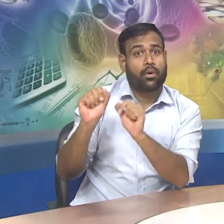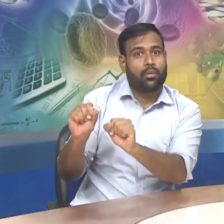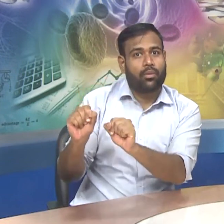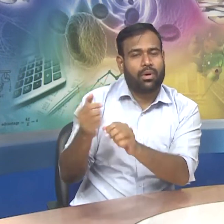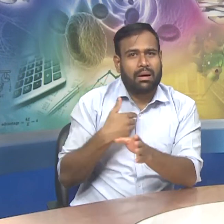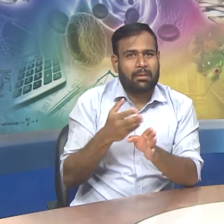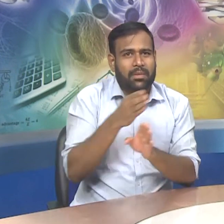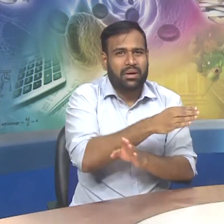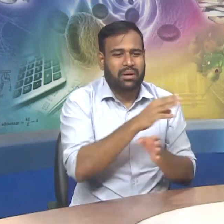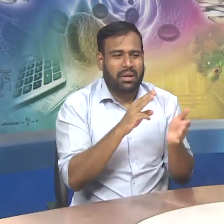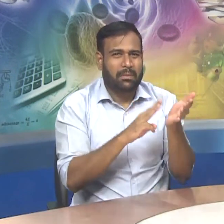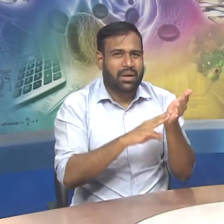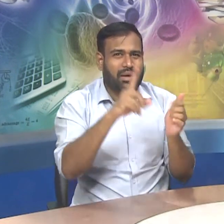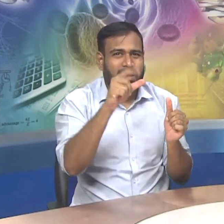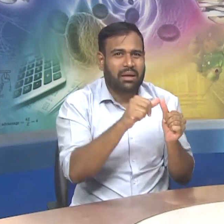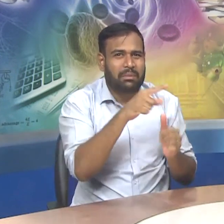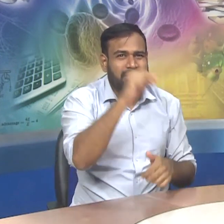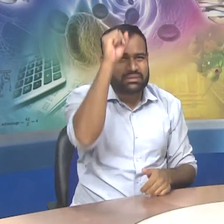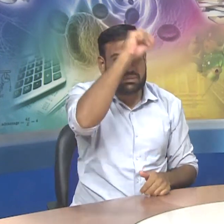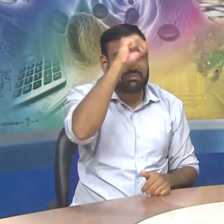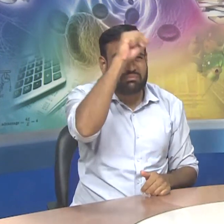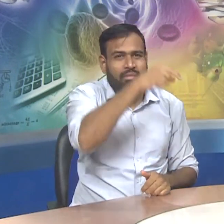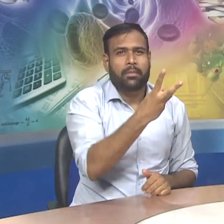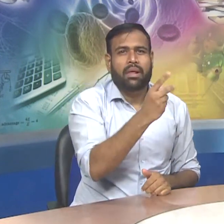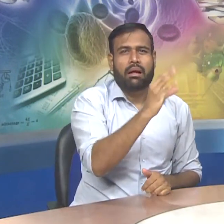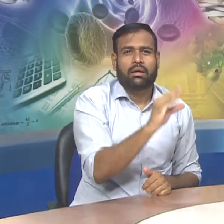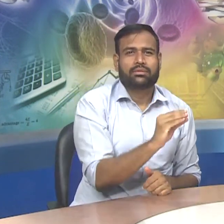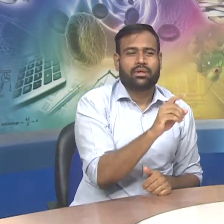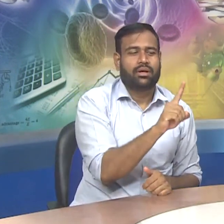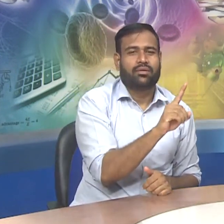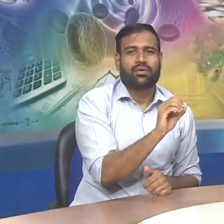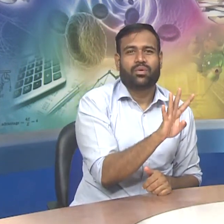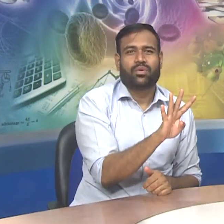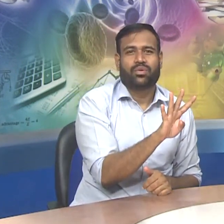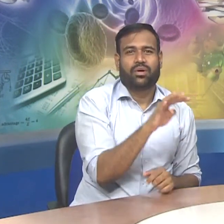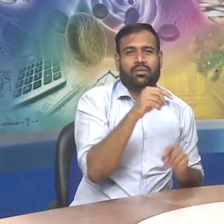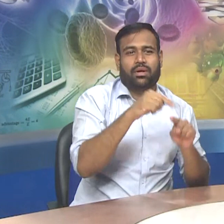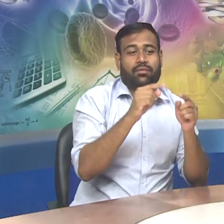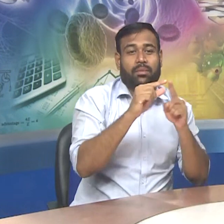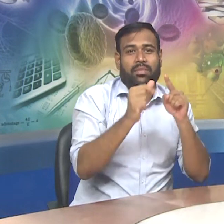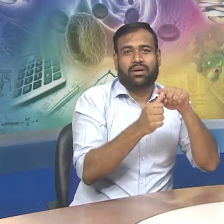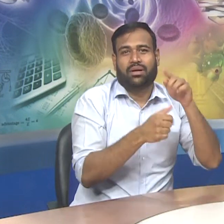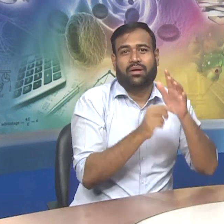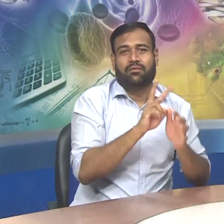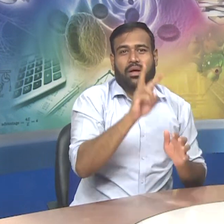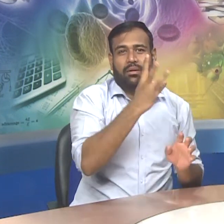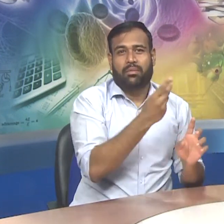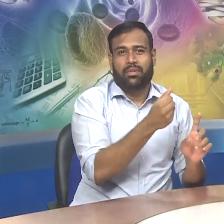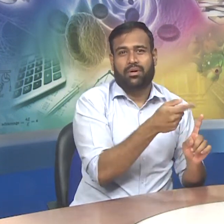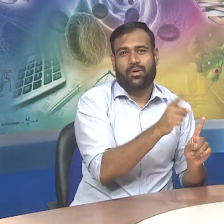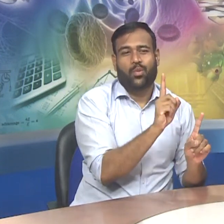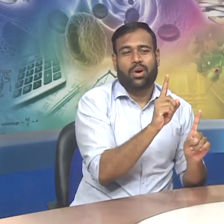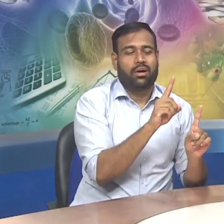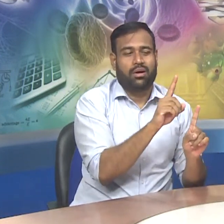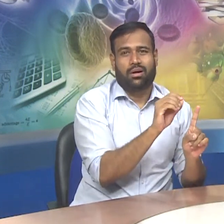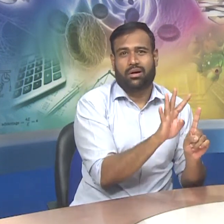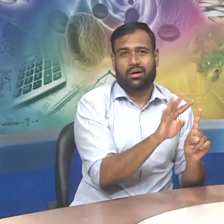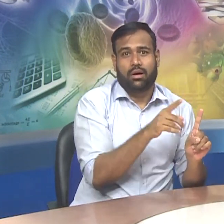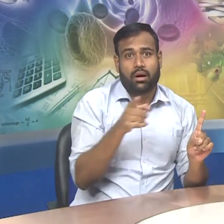divides, we know that it would be ignored. But when the remainder is 50% or more, then